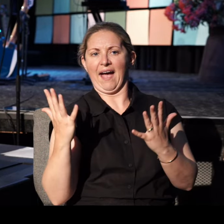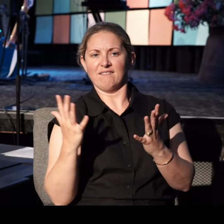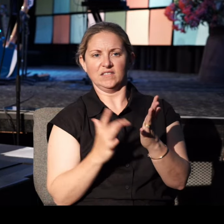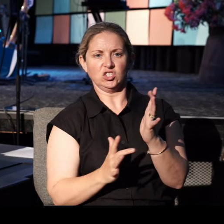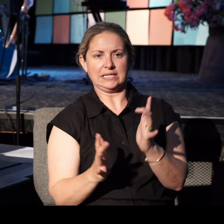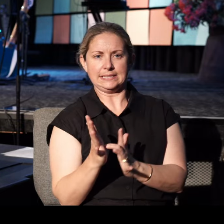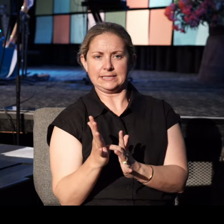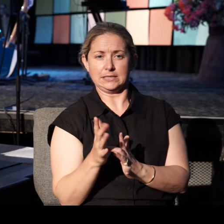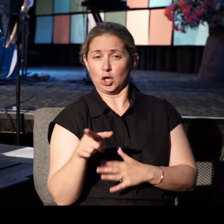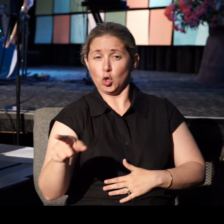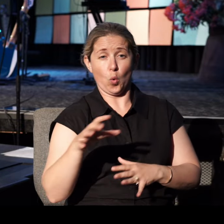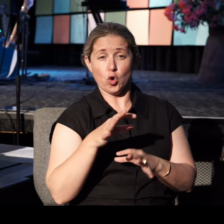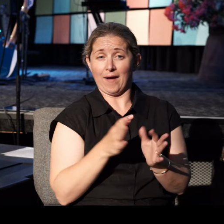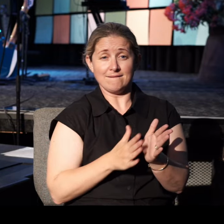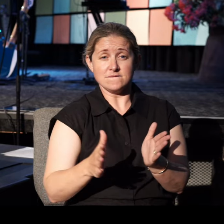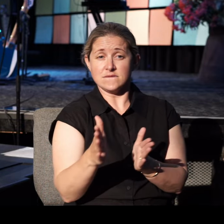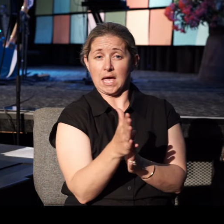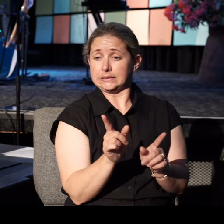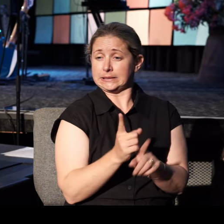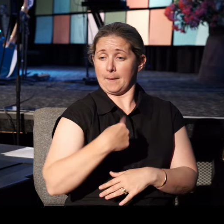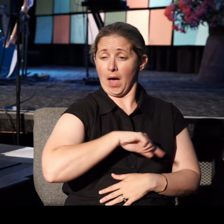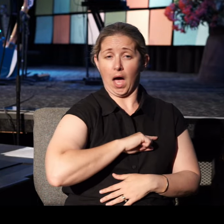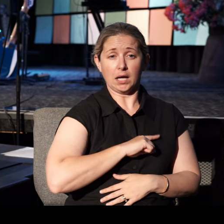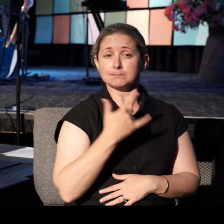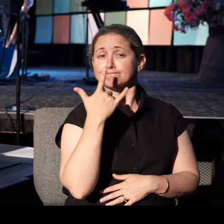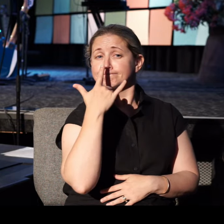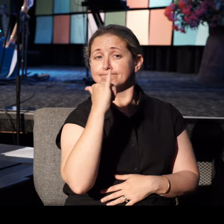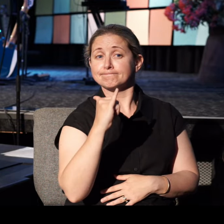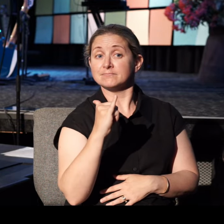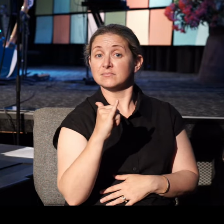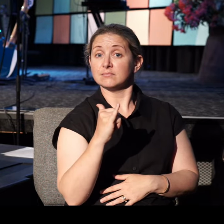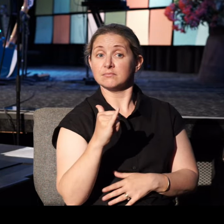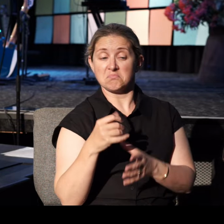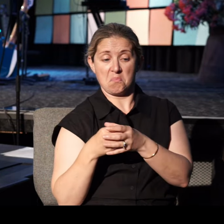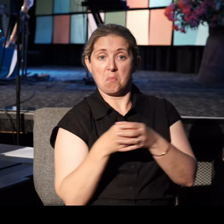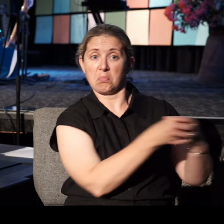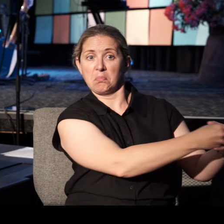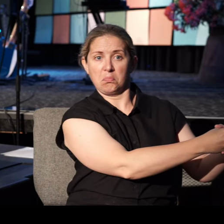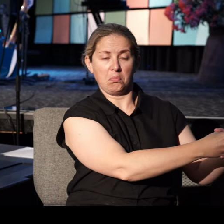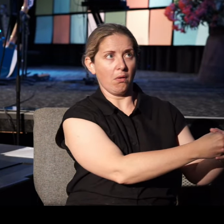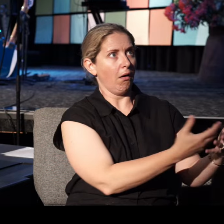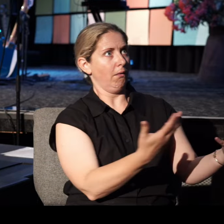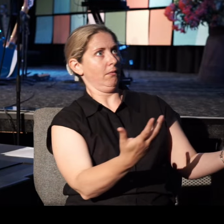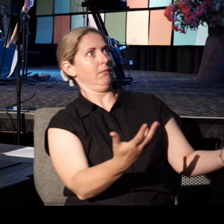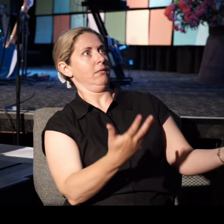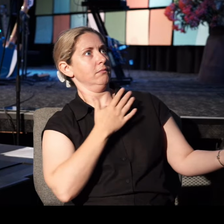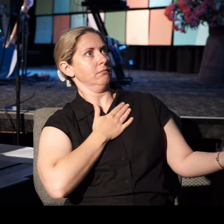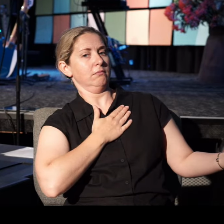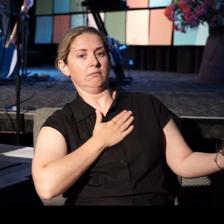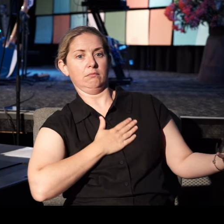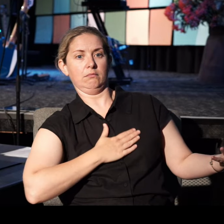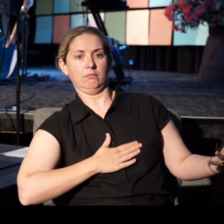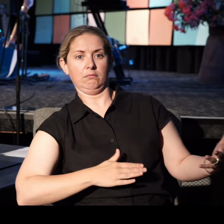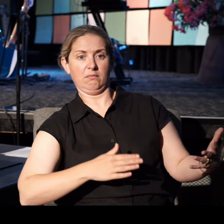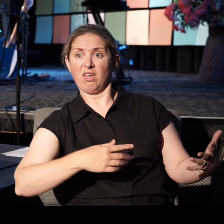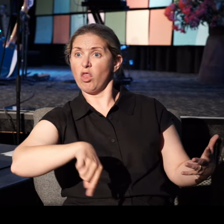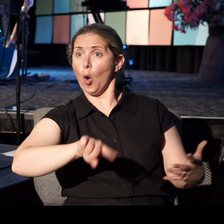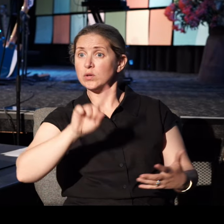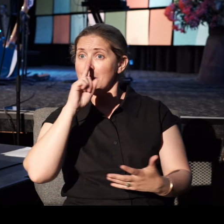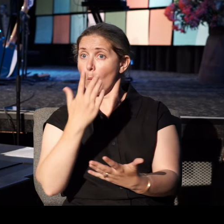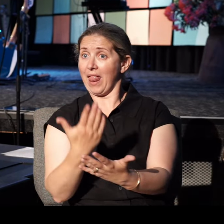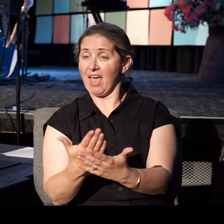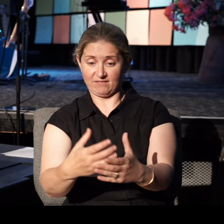are. You haven't got it all. And so what happens is this little group is very insecure. Now just remember, this is not 21st century Australia.